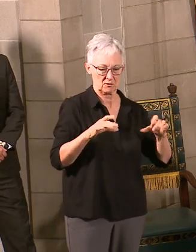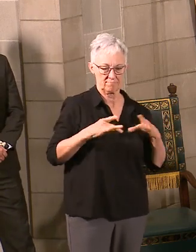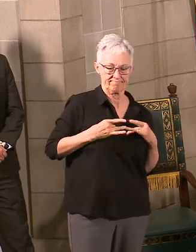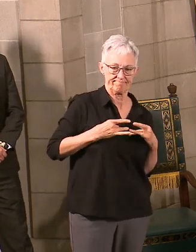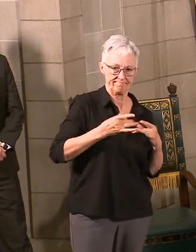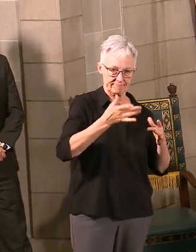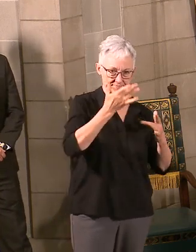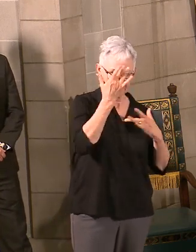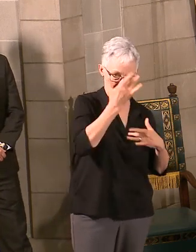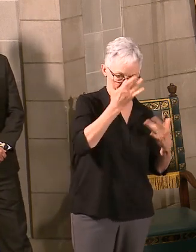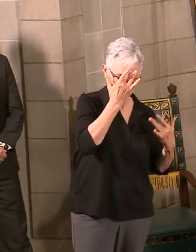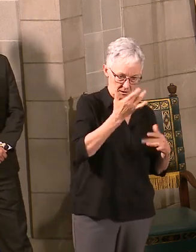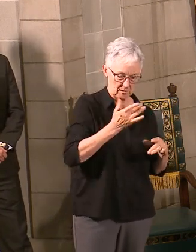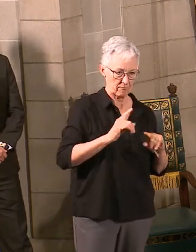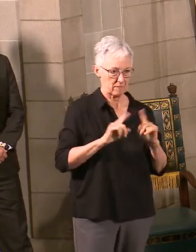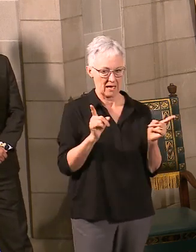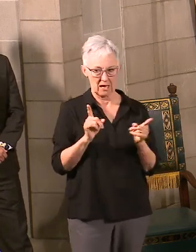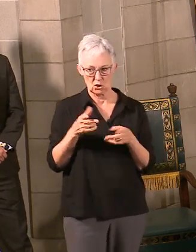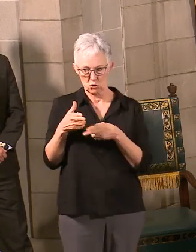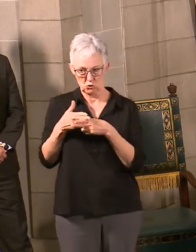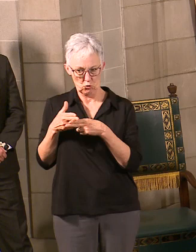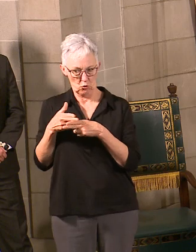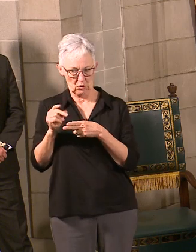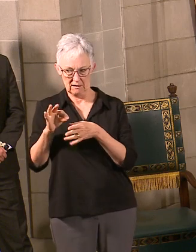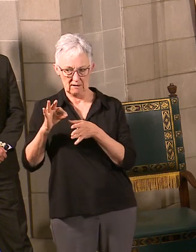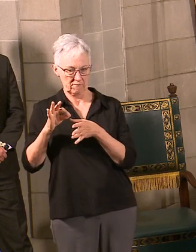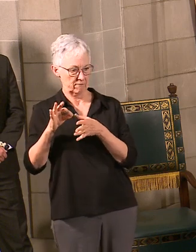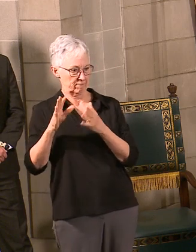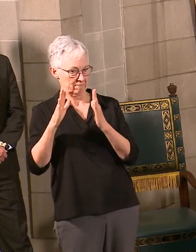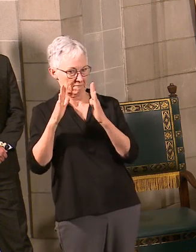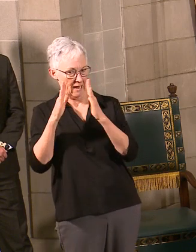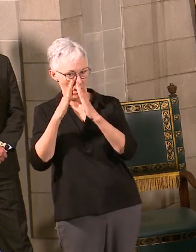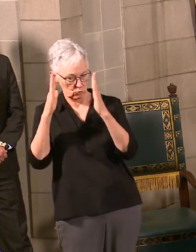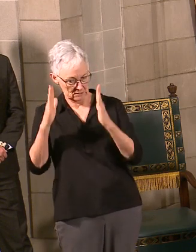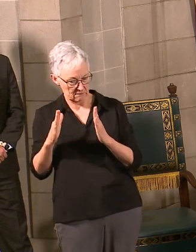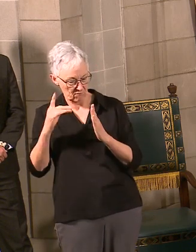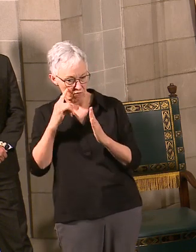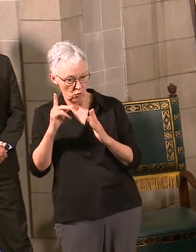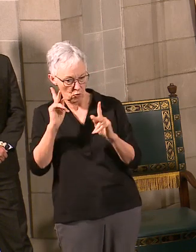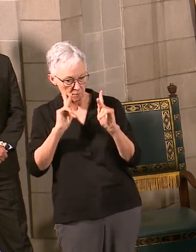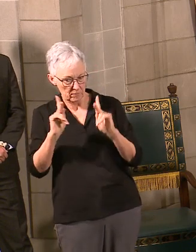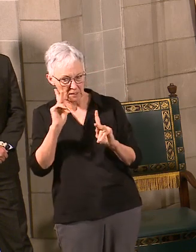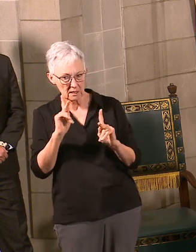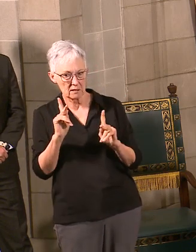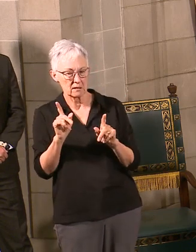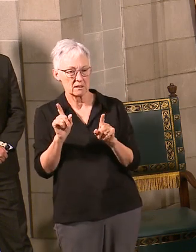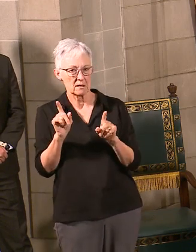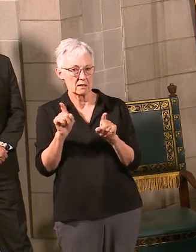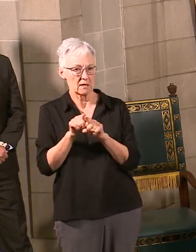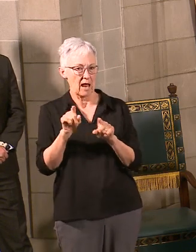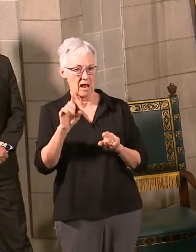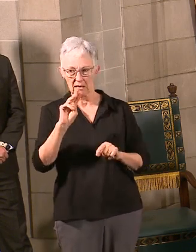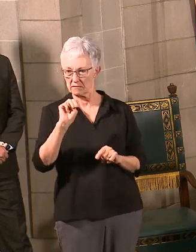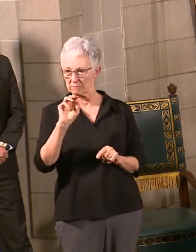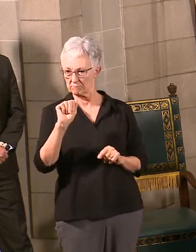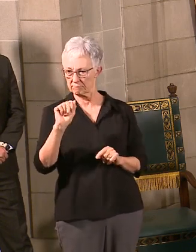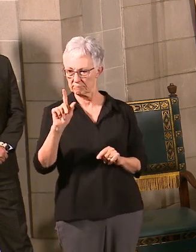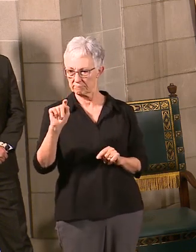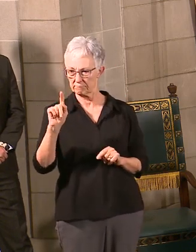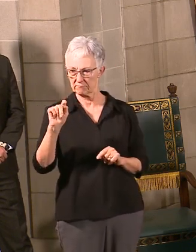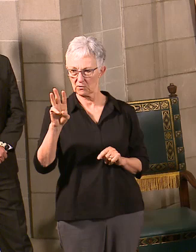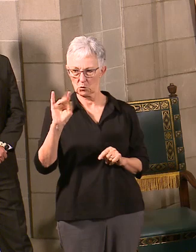have been something that is an issue that we've been working on here in the state of Nebraska for a while. So for example, Senator Matt Williams introduced